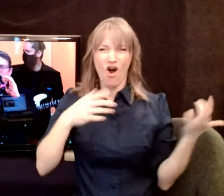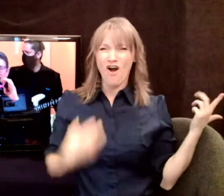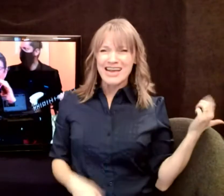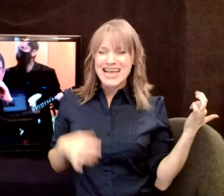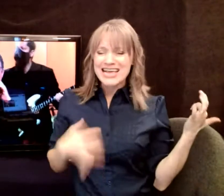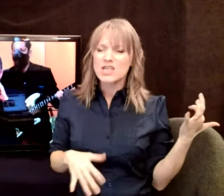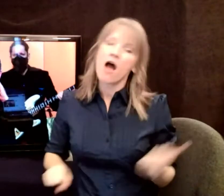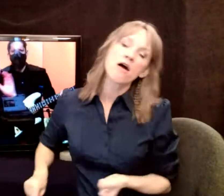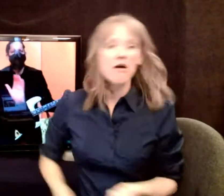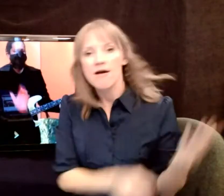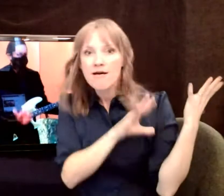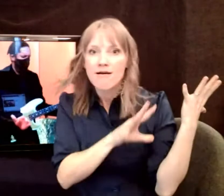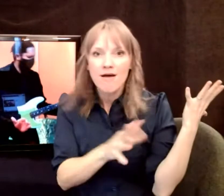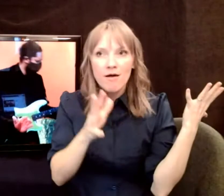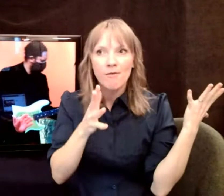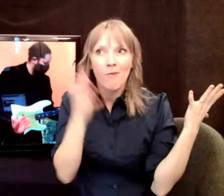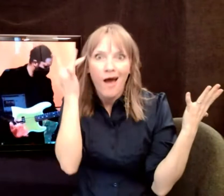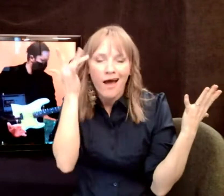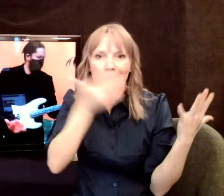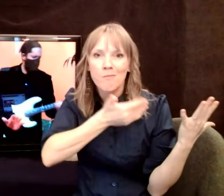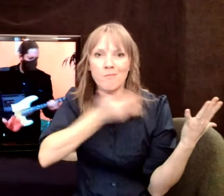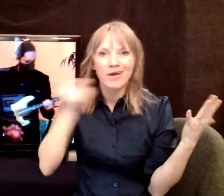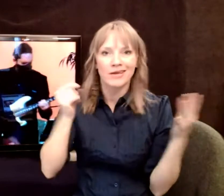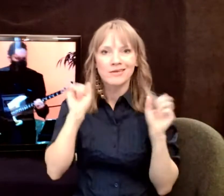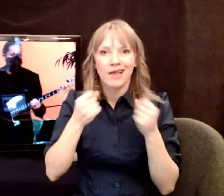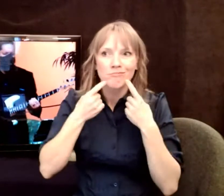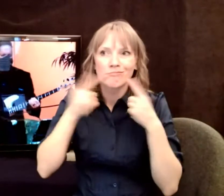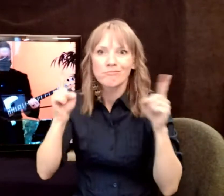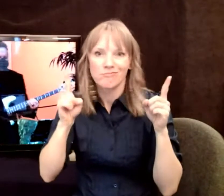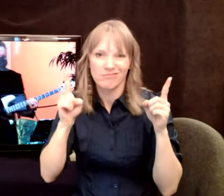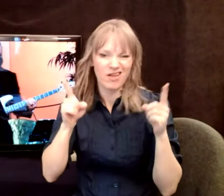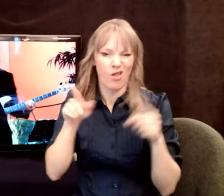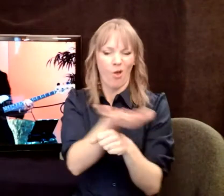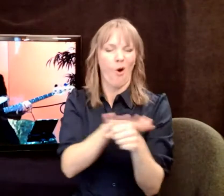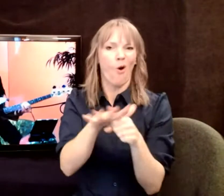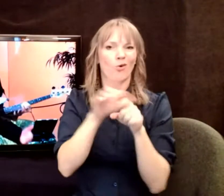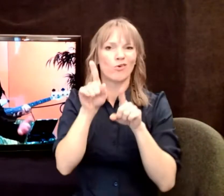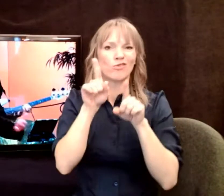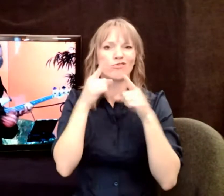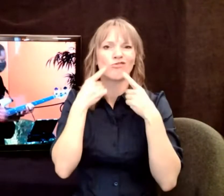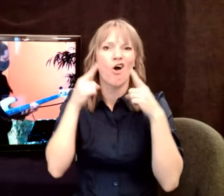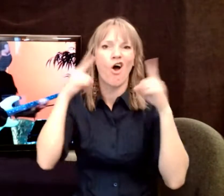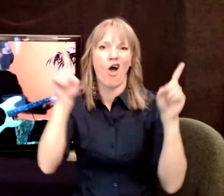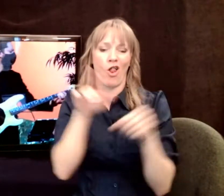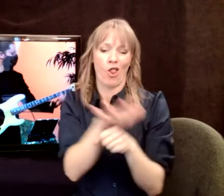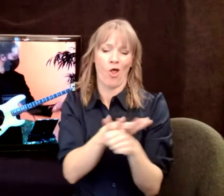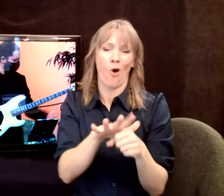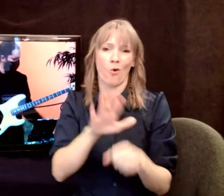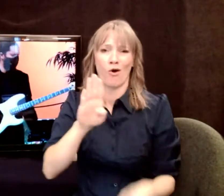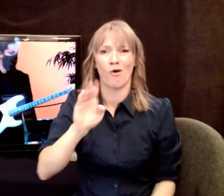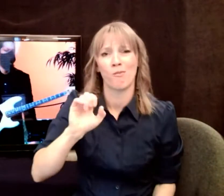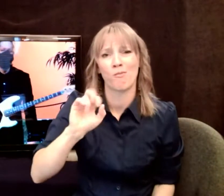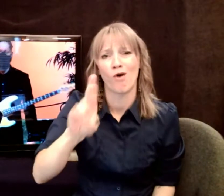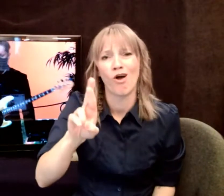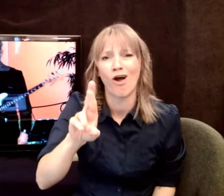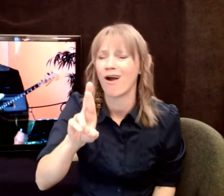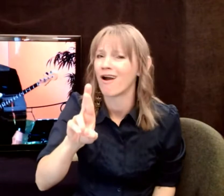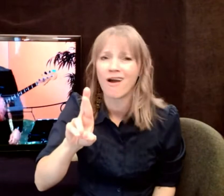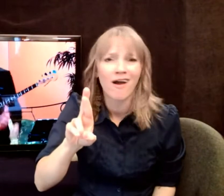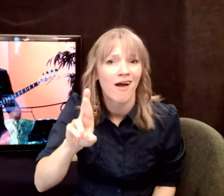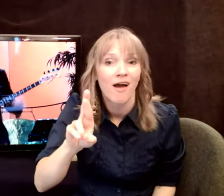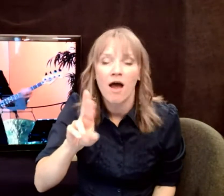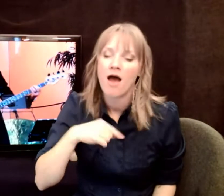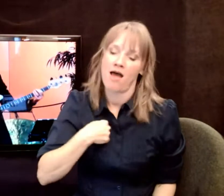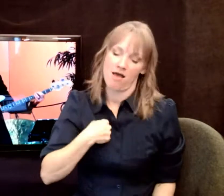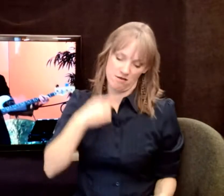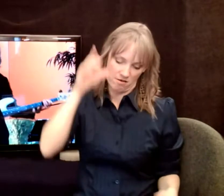away the guitar. The best you'll ever be is a local star at the local bar. But I went and